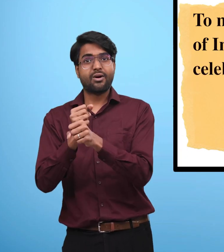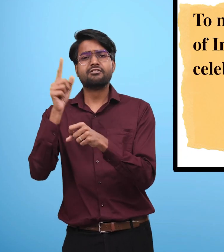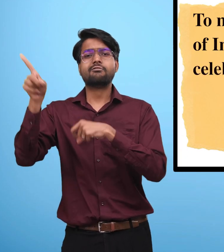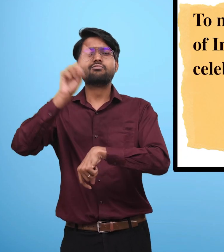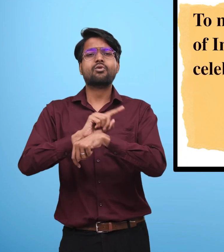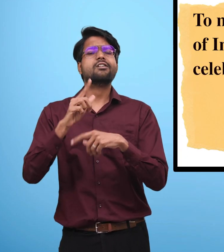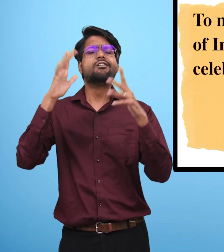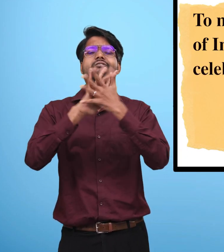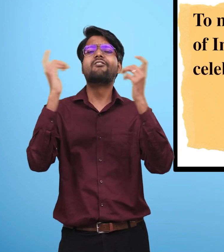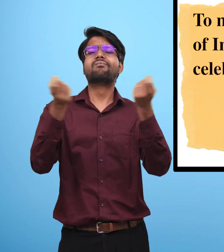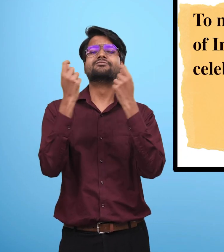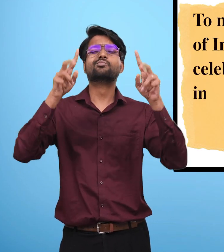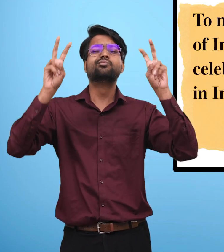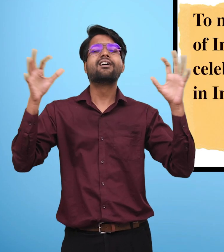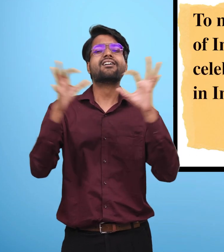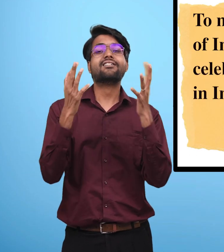as National Space Day in India.